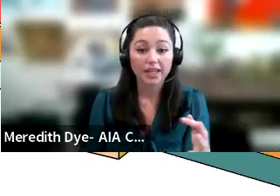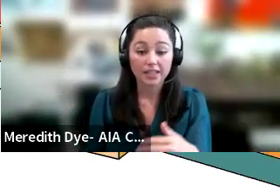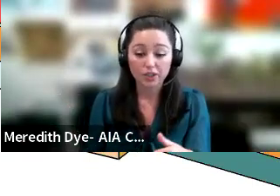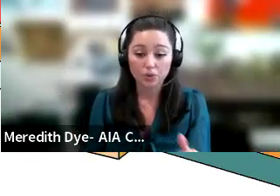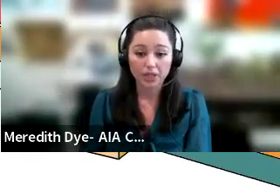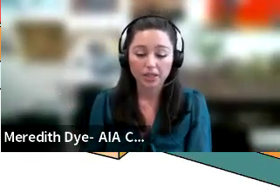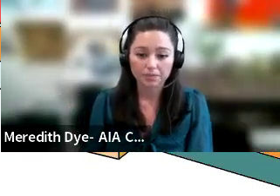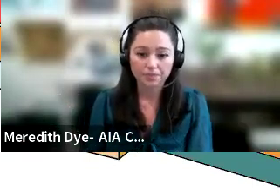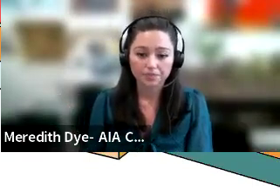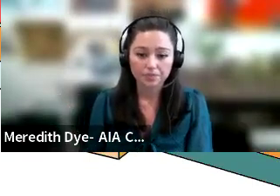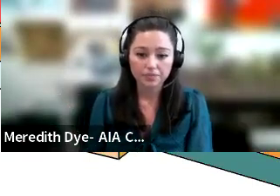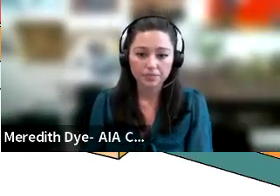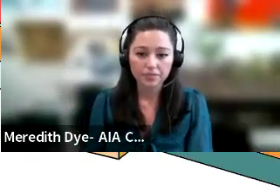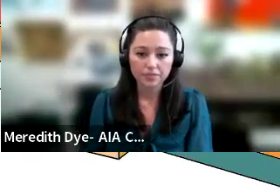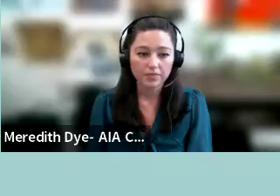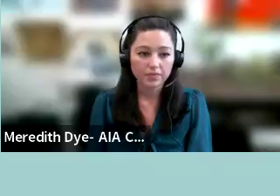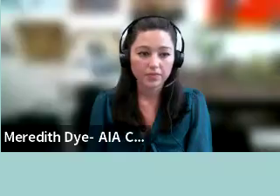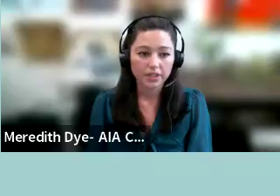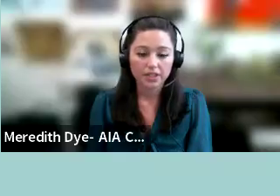summary at the actual meeting.